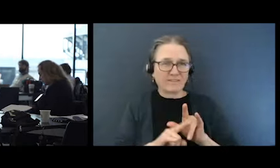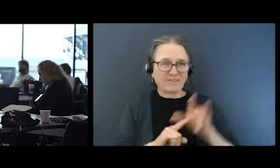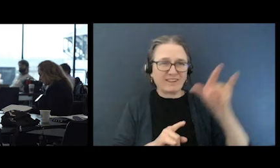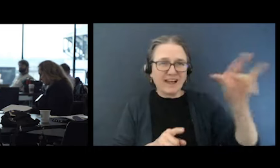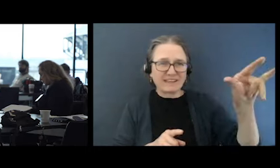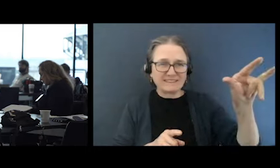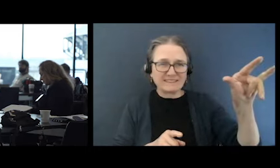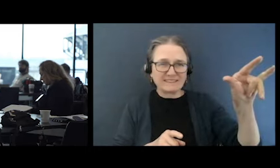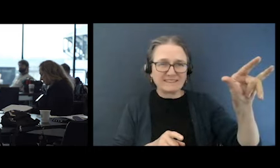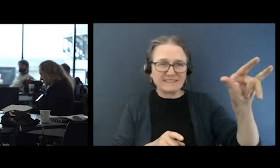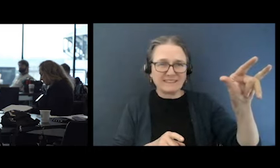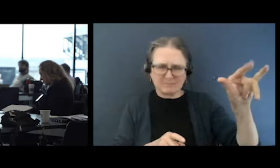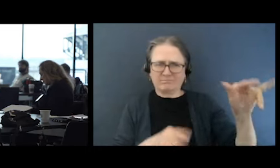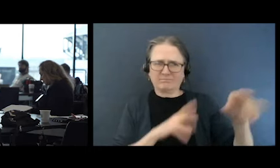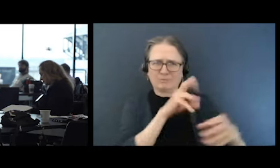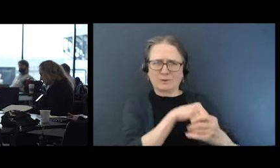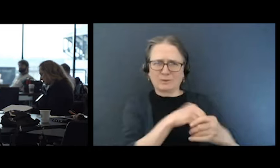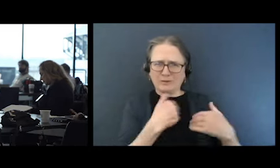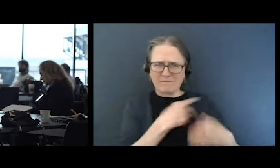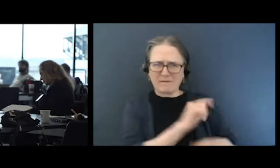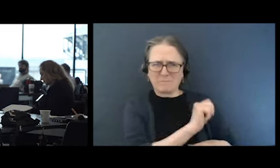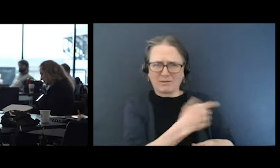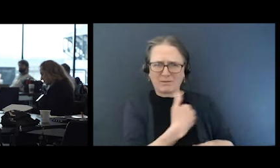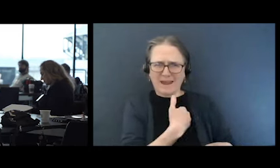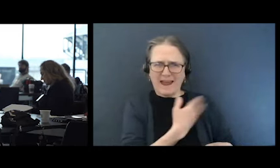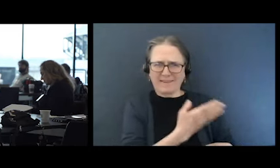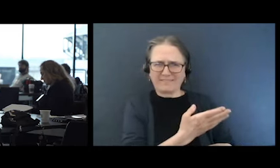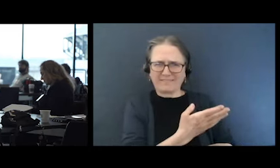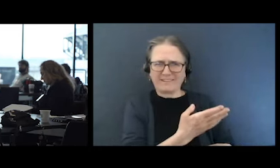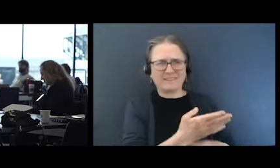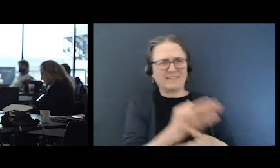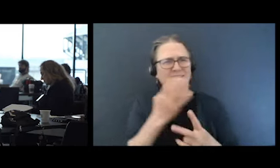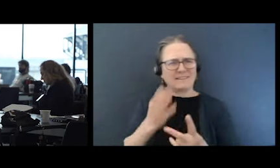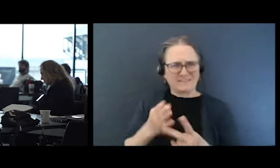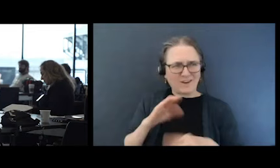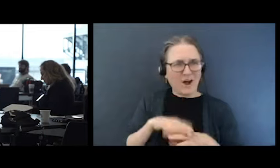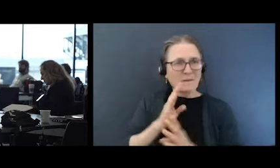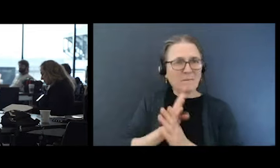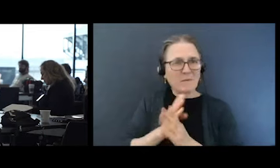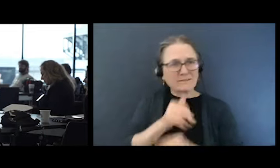having the opportunity to use the bathroom during your commute is crucial.